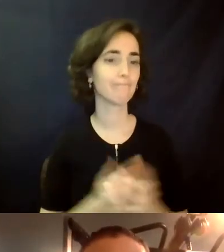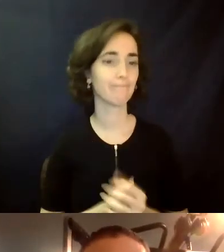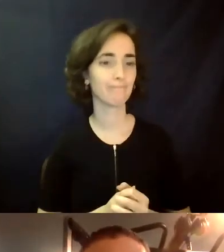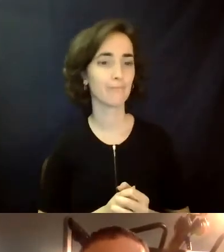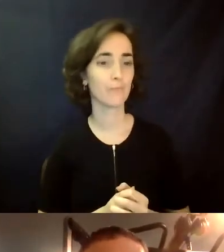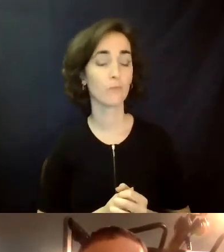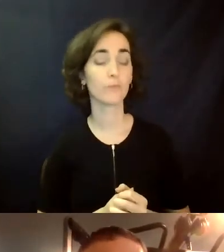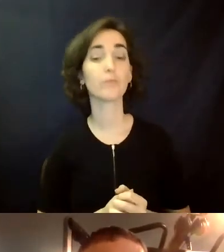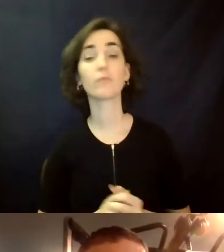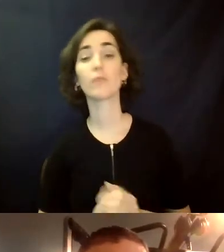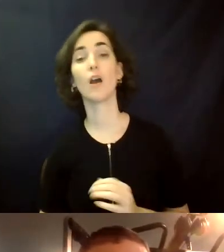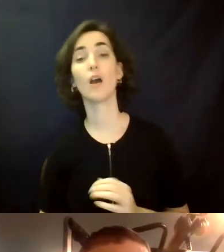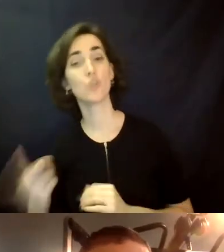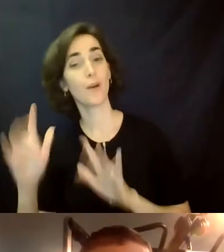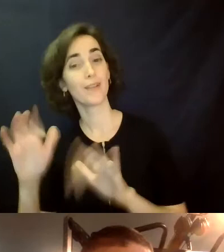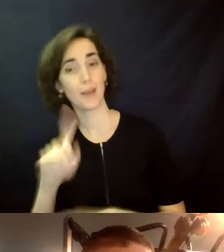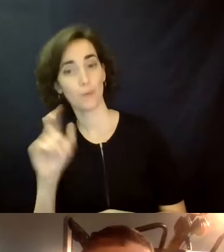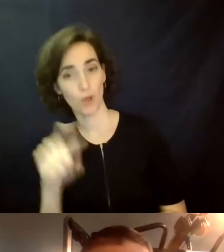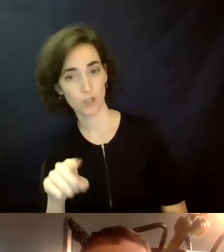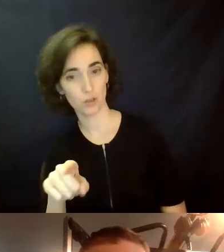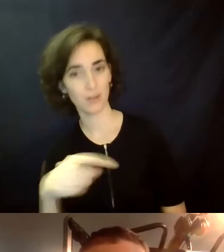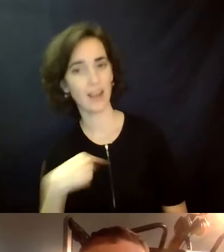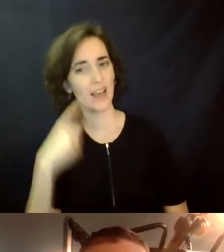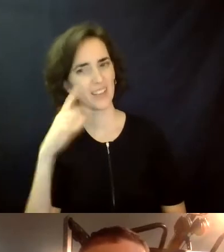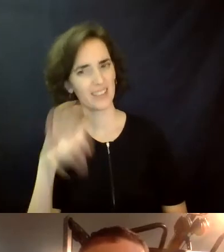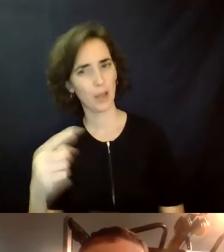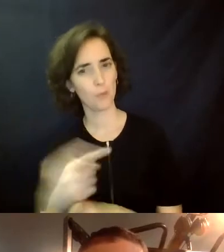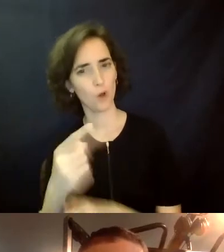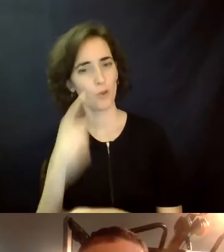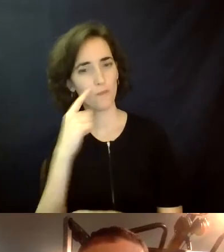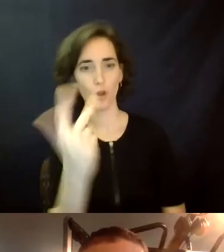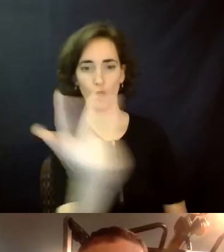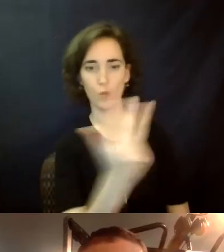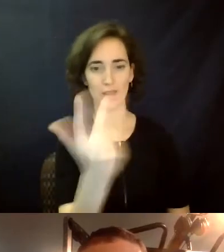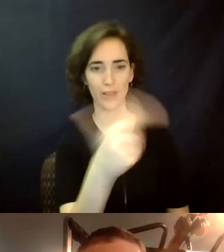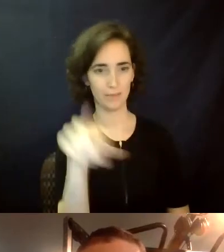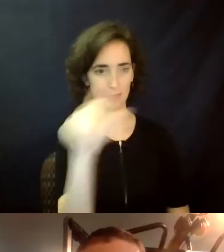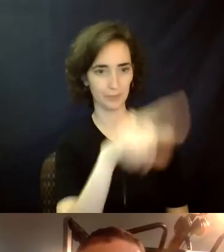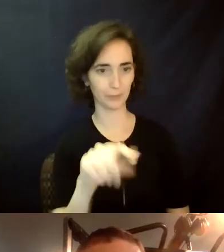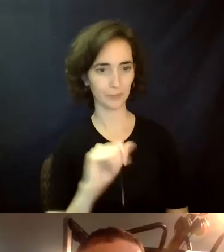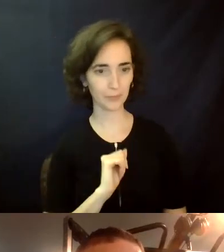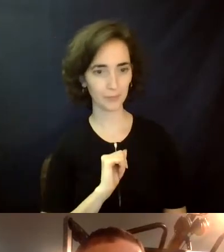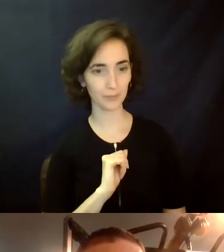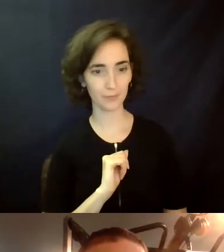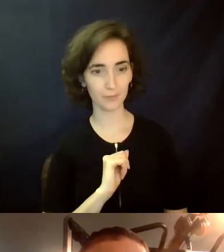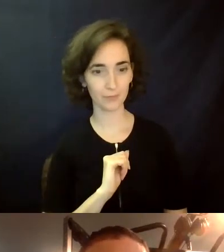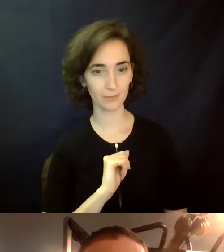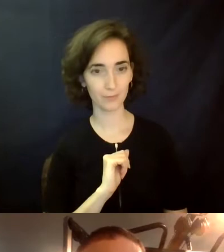a question, and I think this is appropriate for all three of our panelists. Is